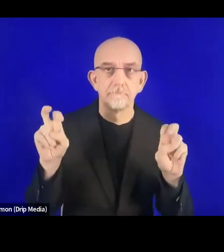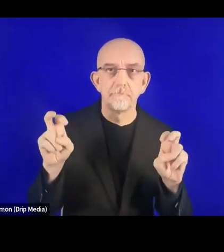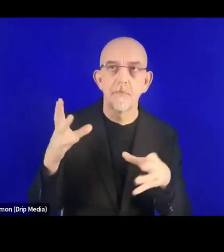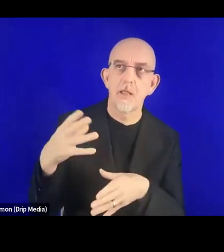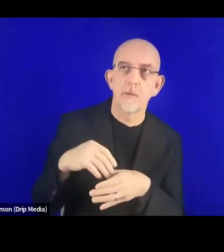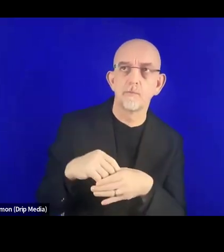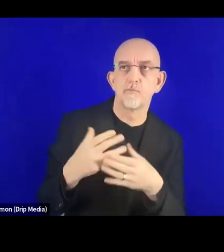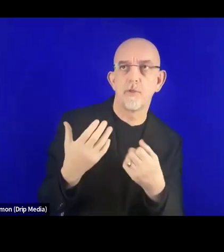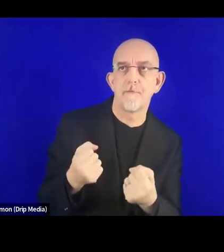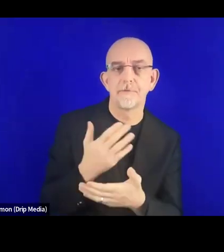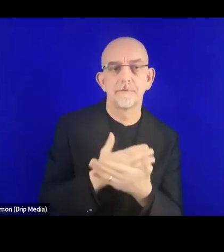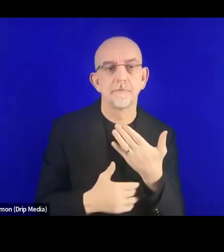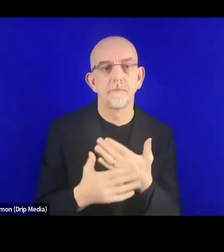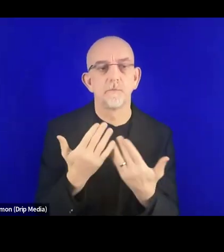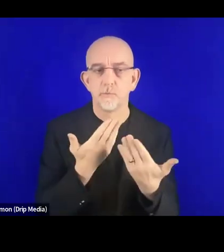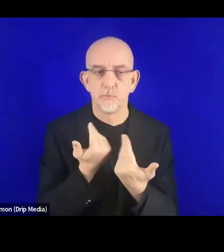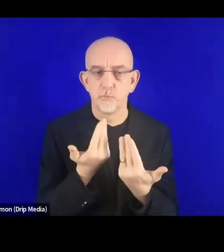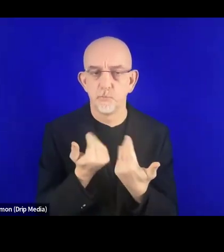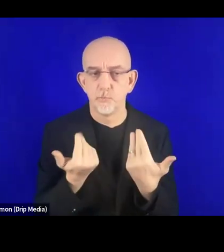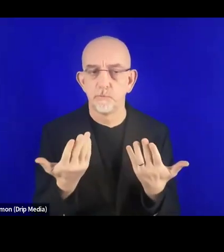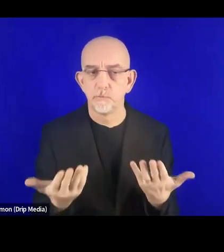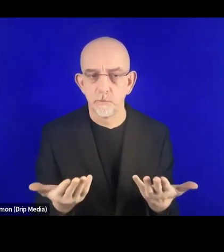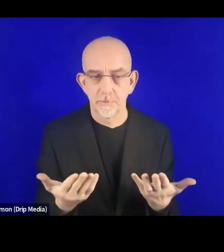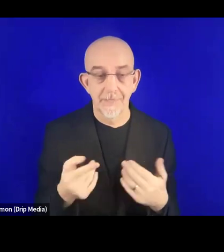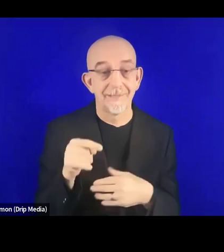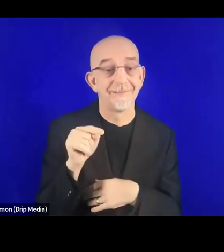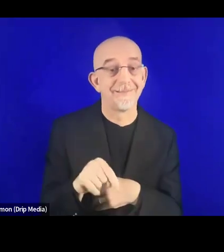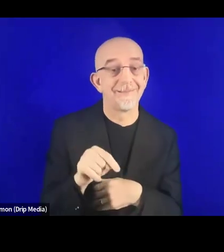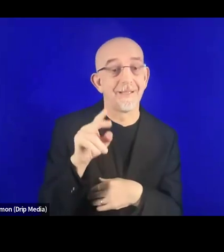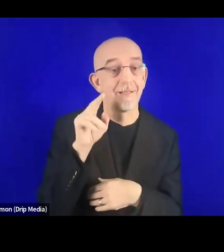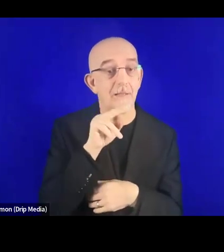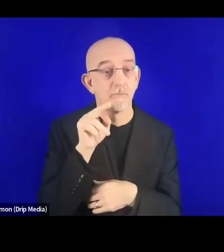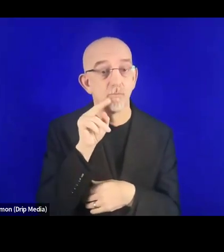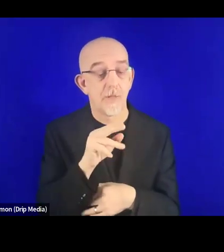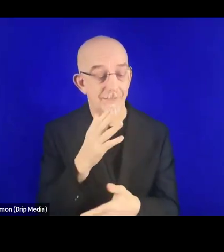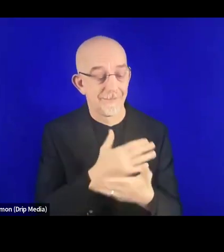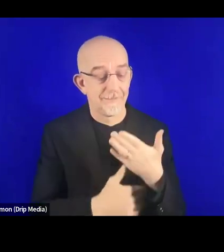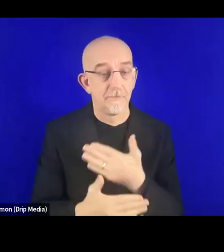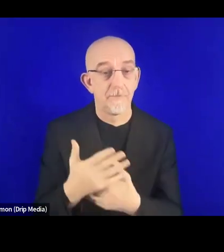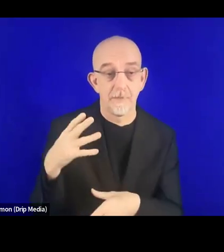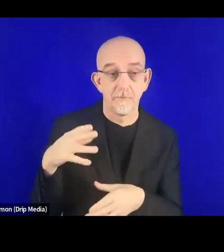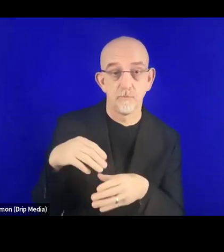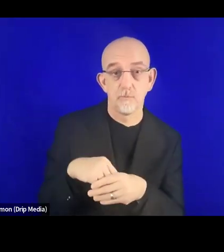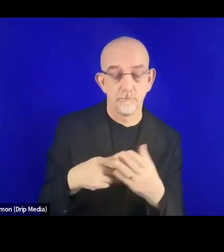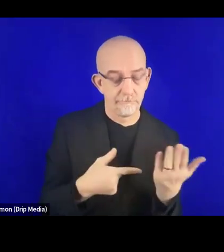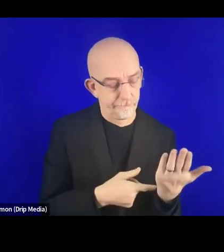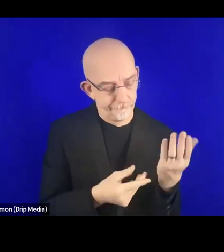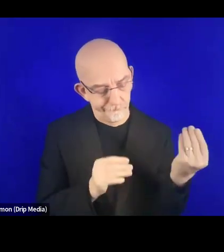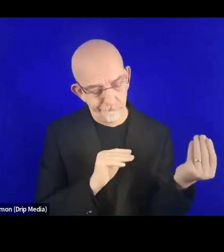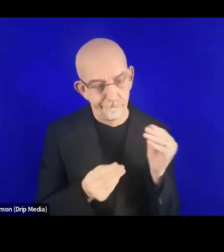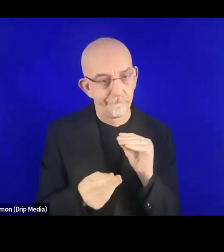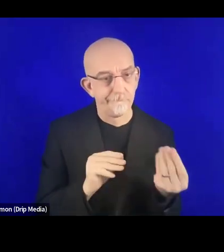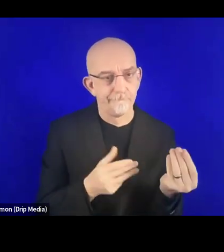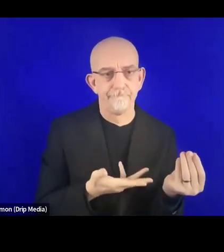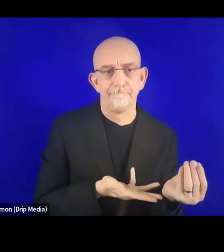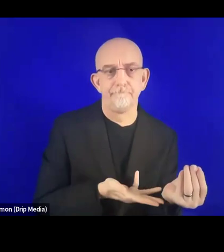So Nigeria in itself we have experienced a lot of climate issues. We are